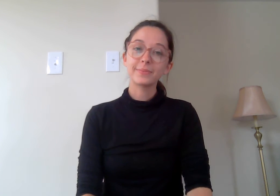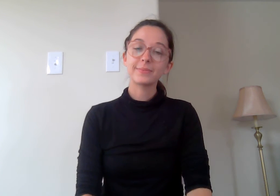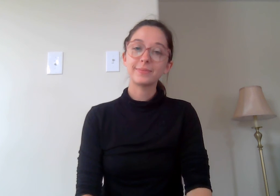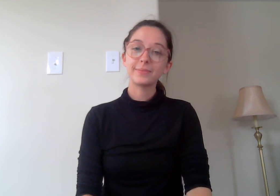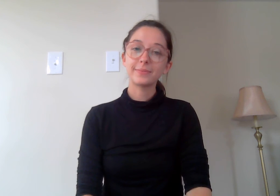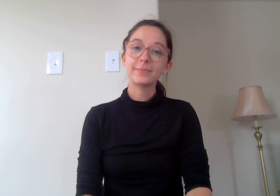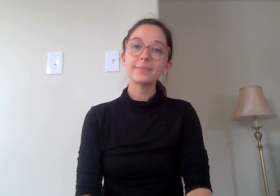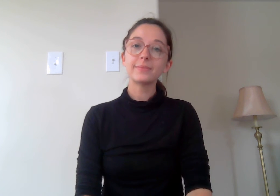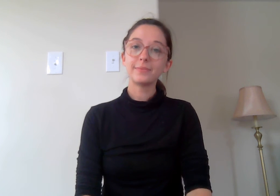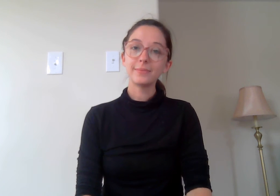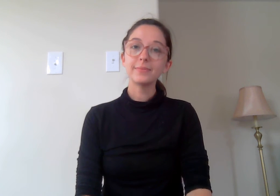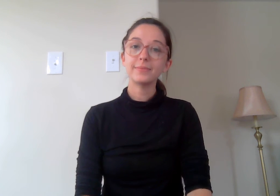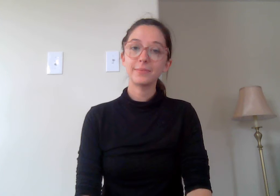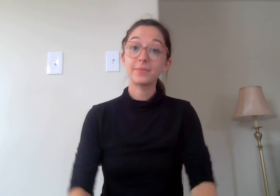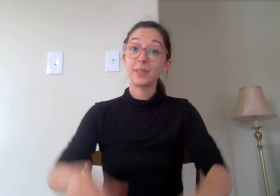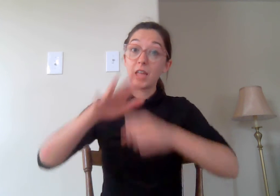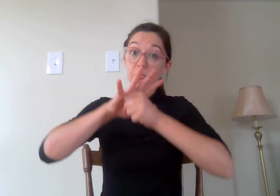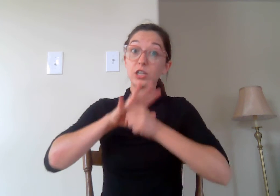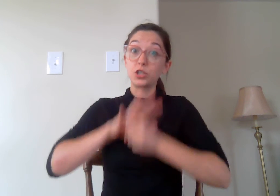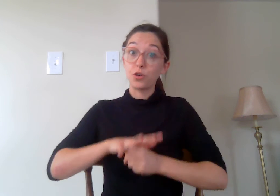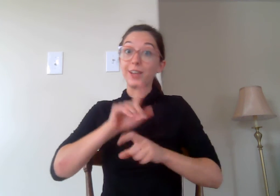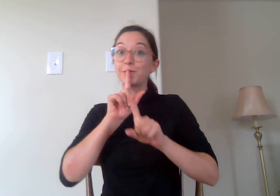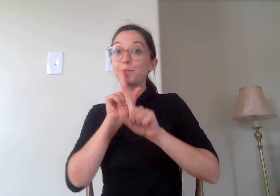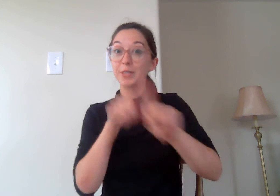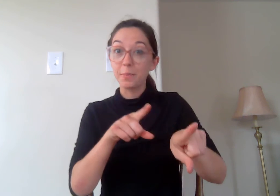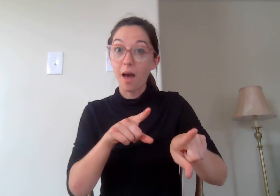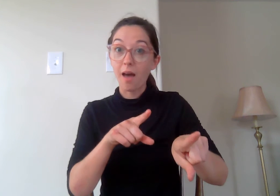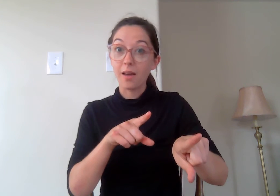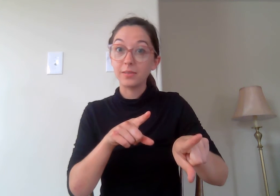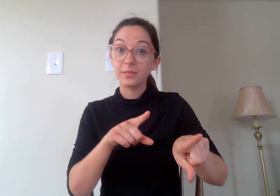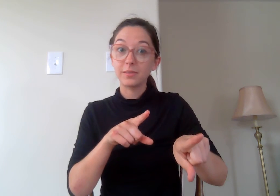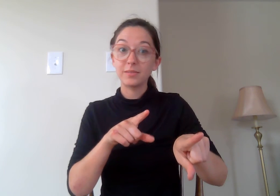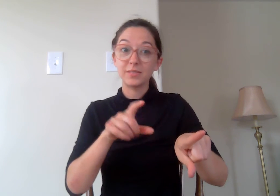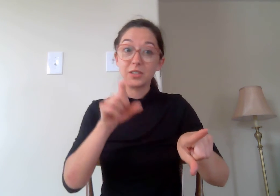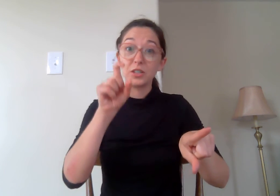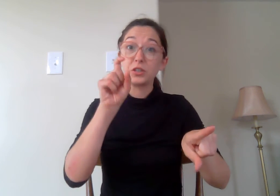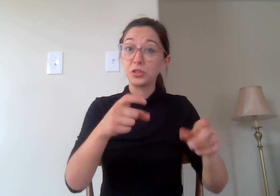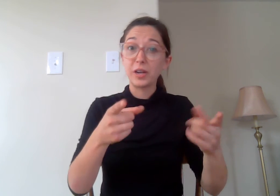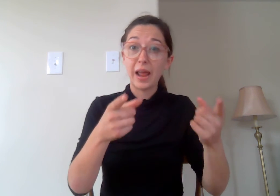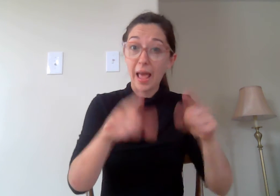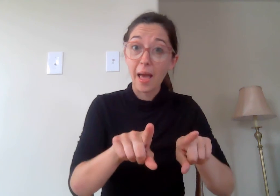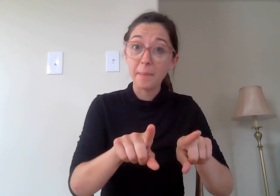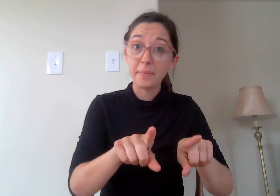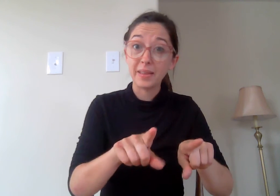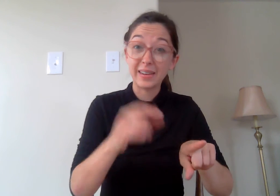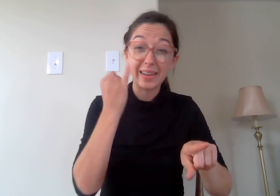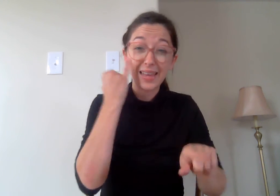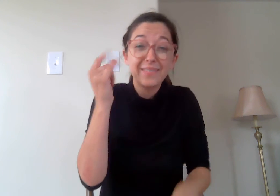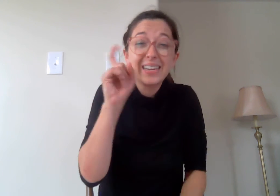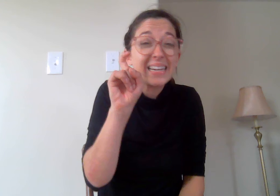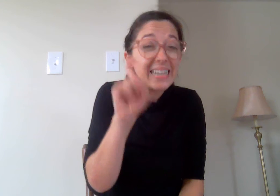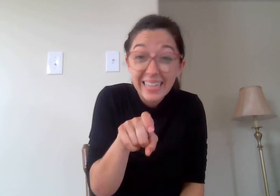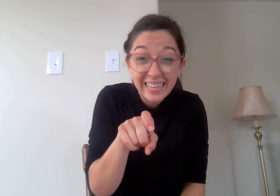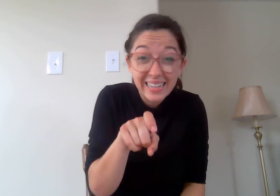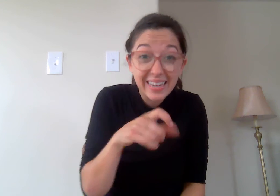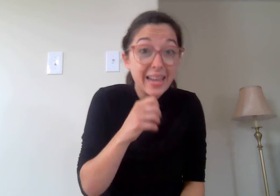stress response system to function normally. There are going to be times you have all hands on deck, whether it's a real emergency or whether